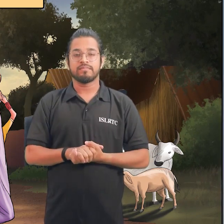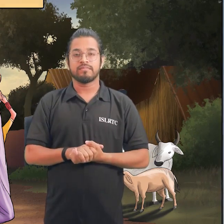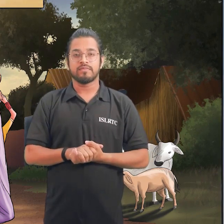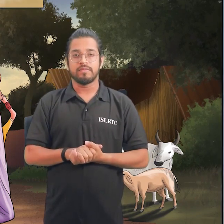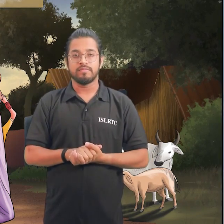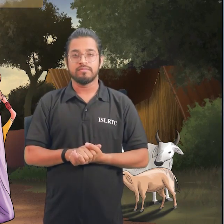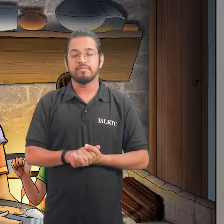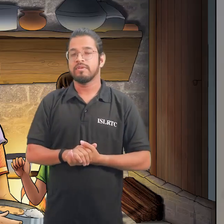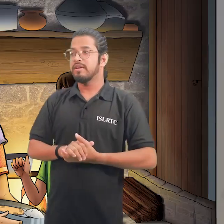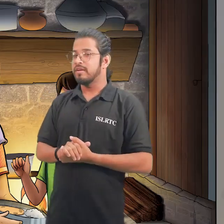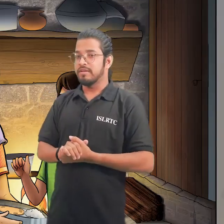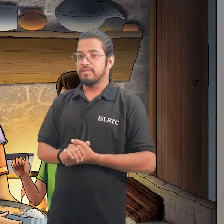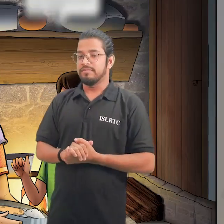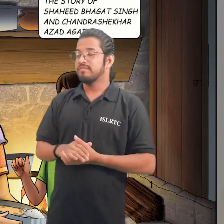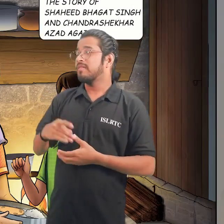1975.